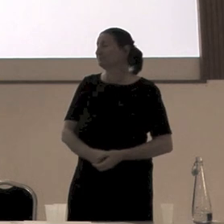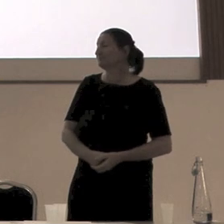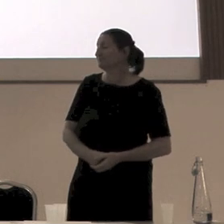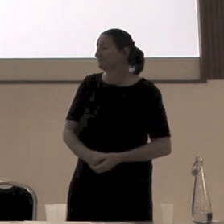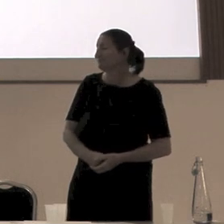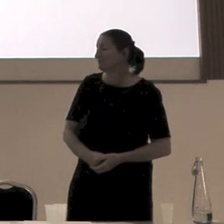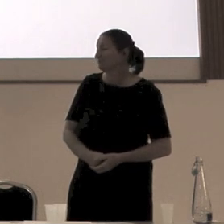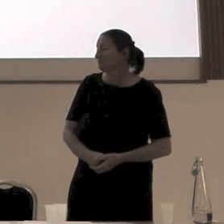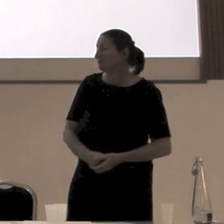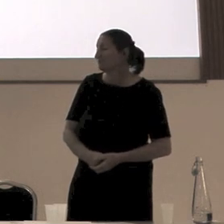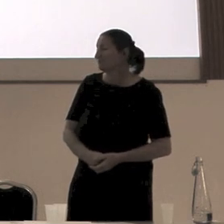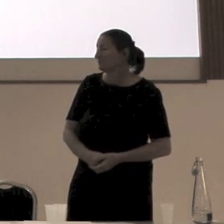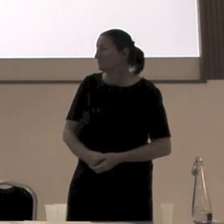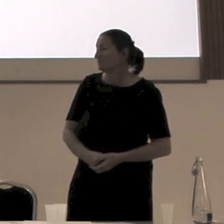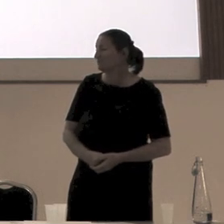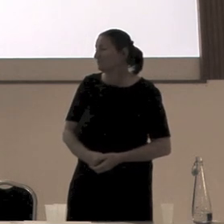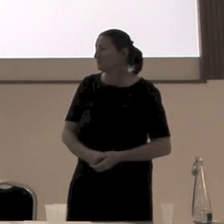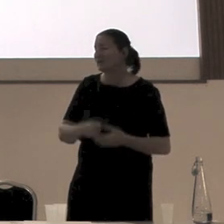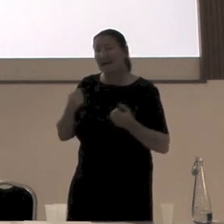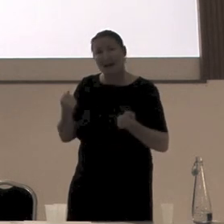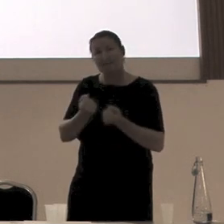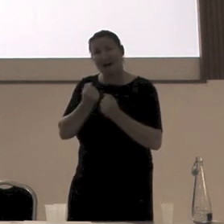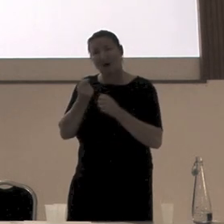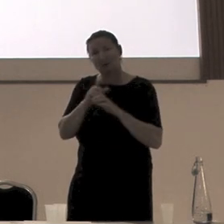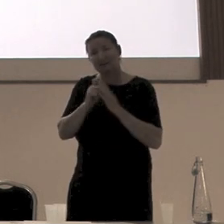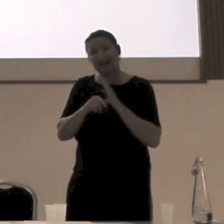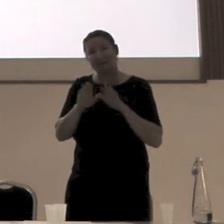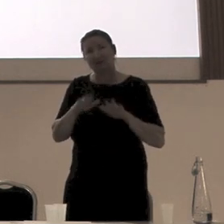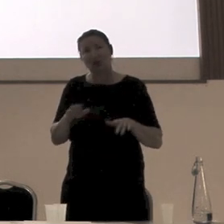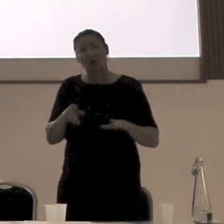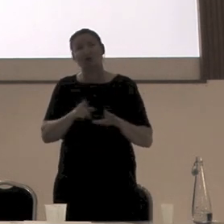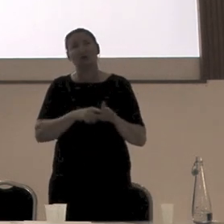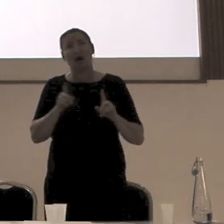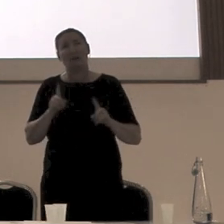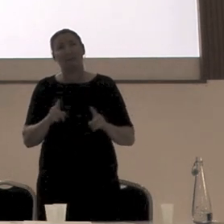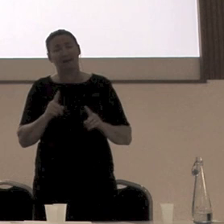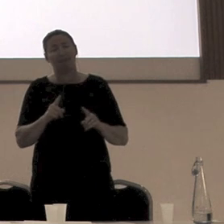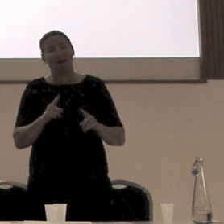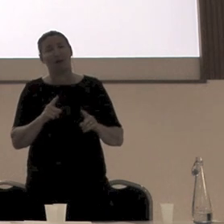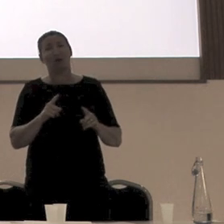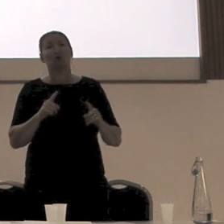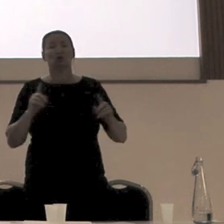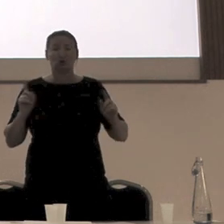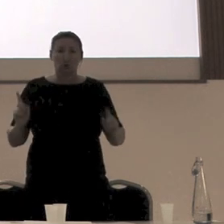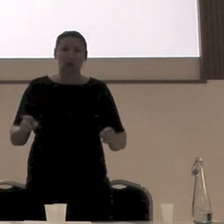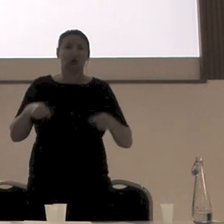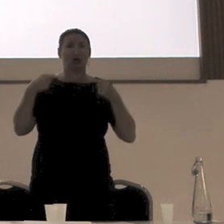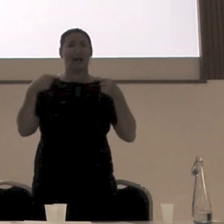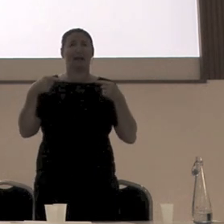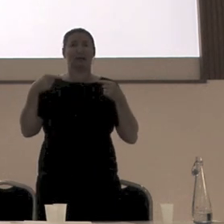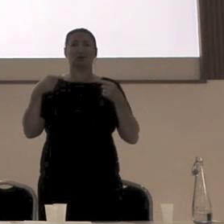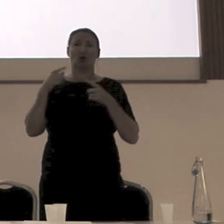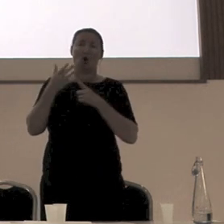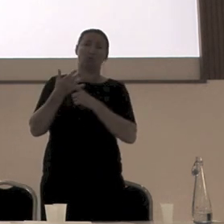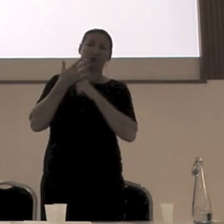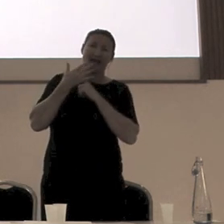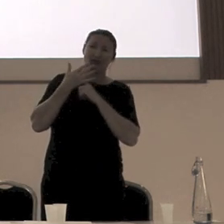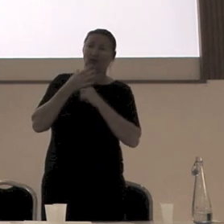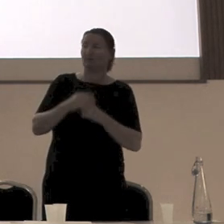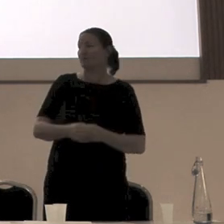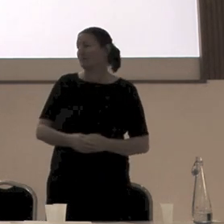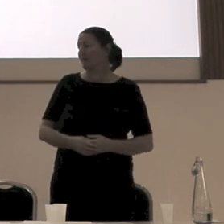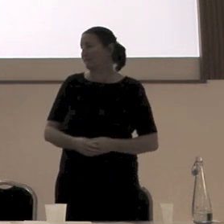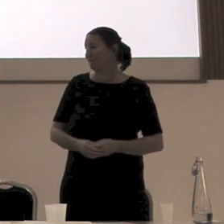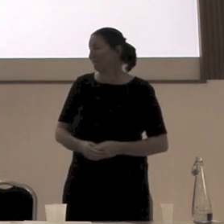society. We need to empower disabled children and young people and their peers to challenge oppression when they see